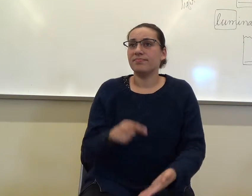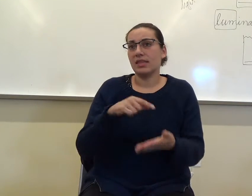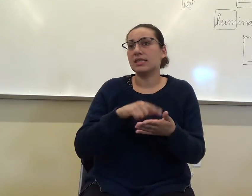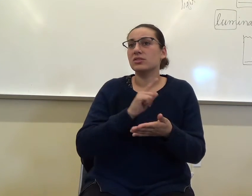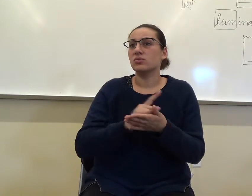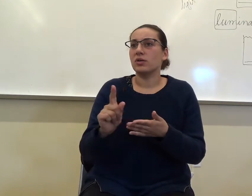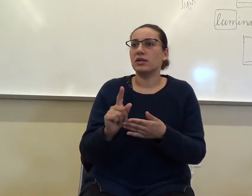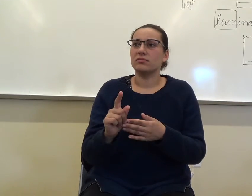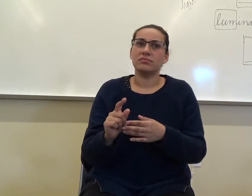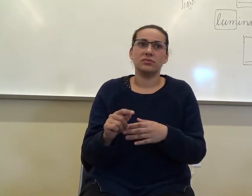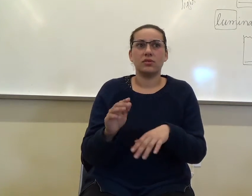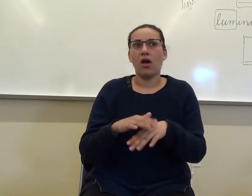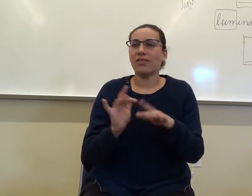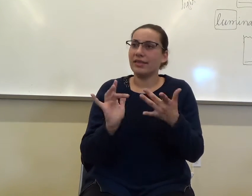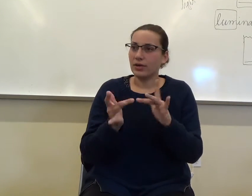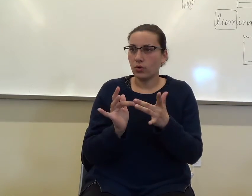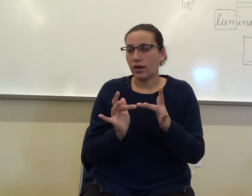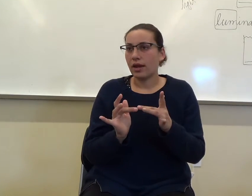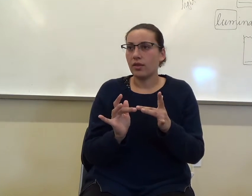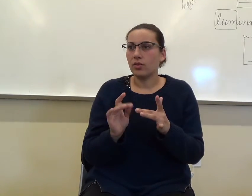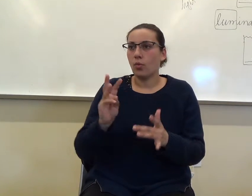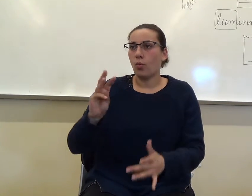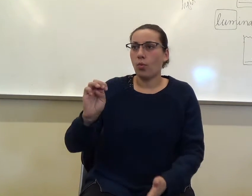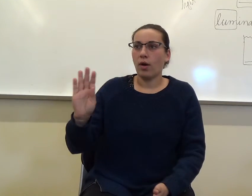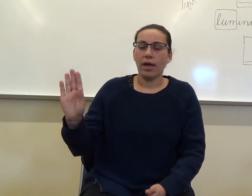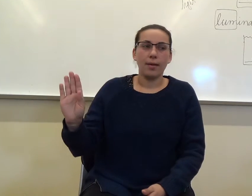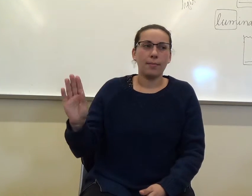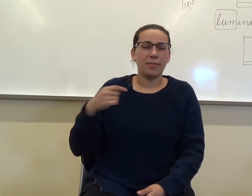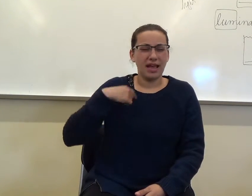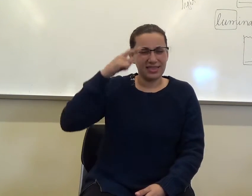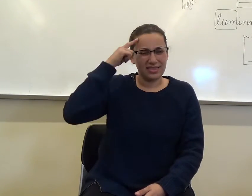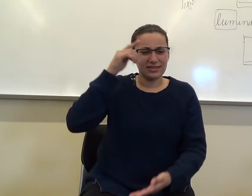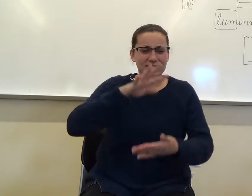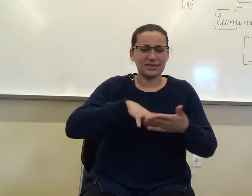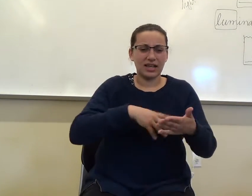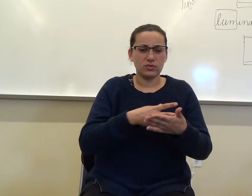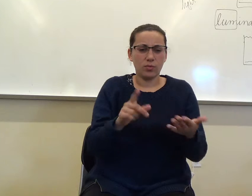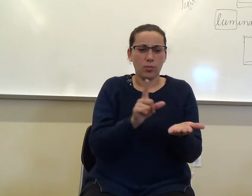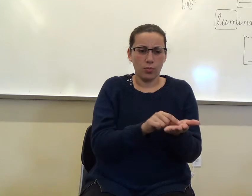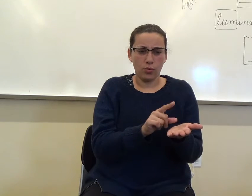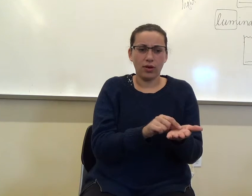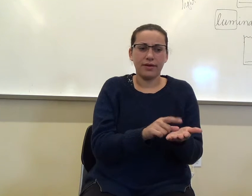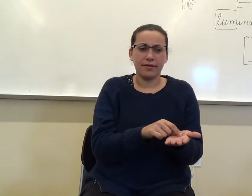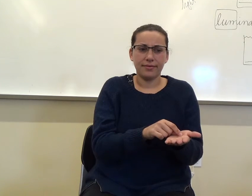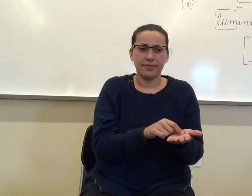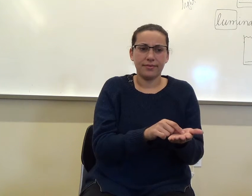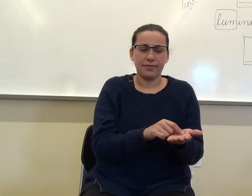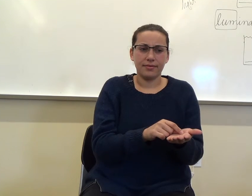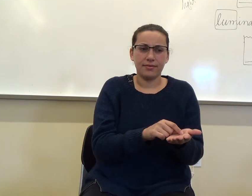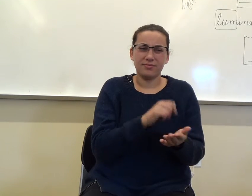It's also, I think it's printed in the schedule. I'm not sure if it is anymore. They narrowed that schedule